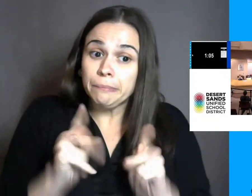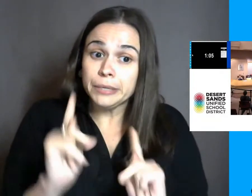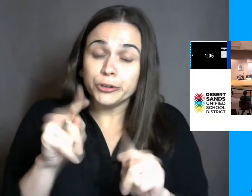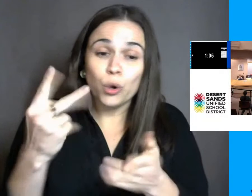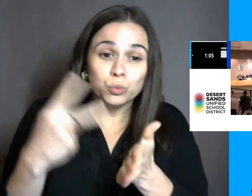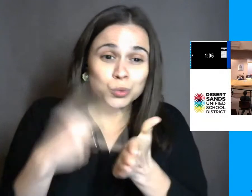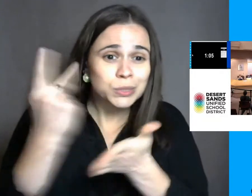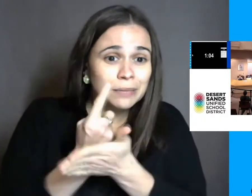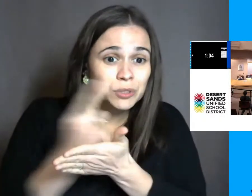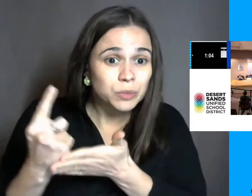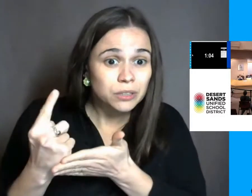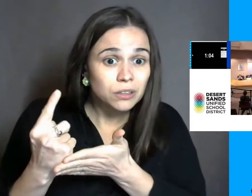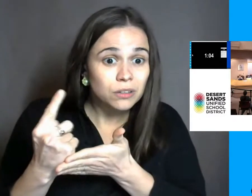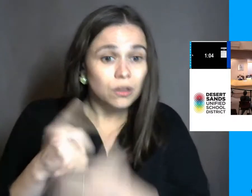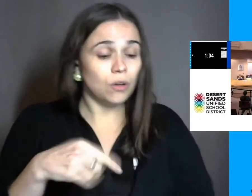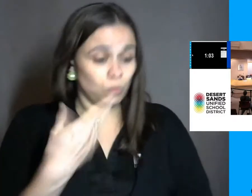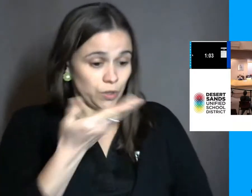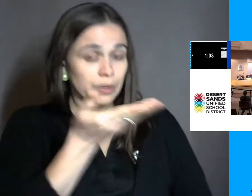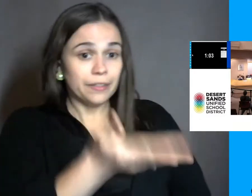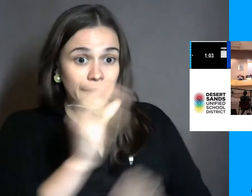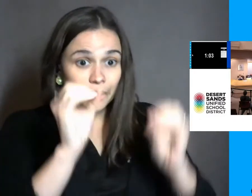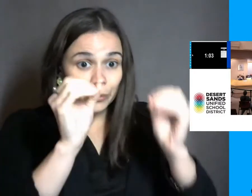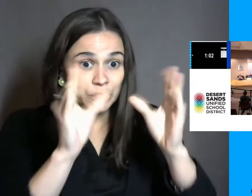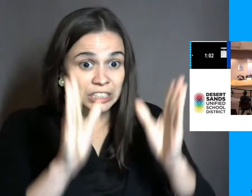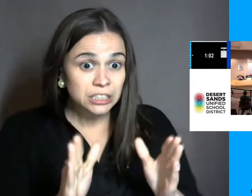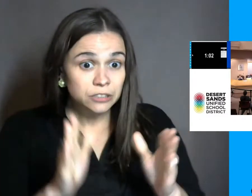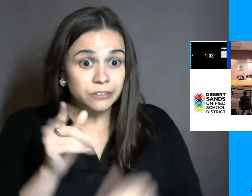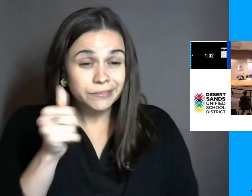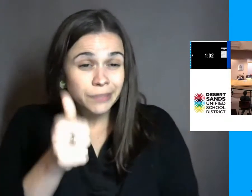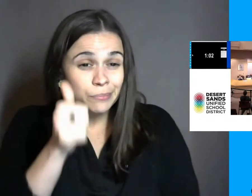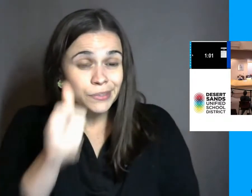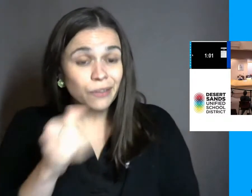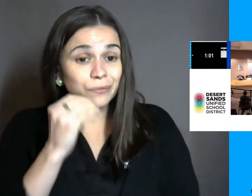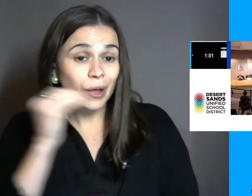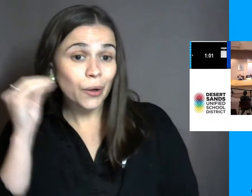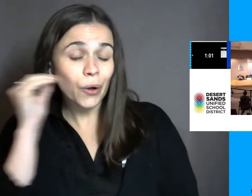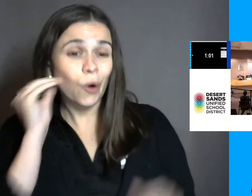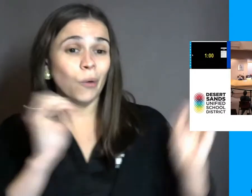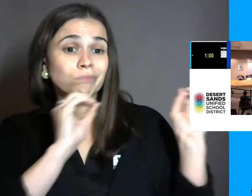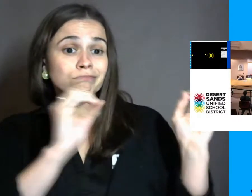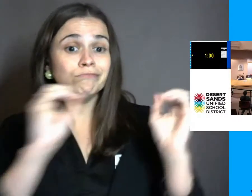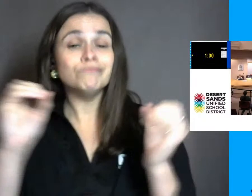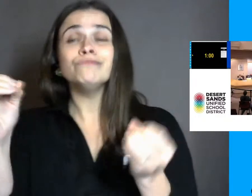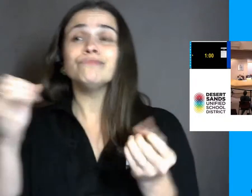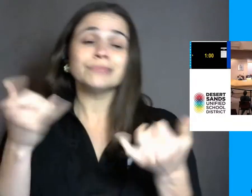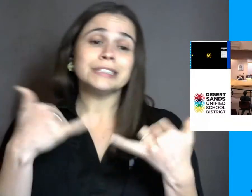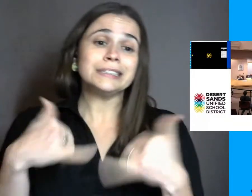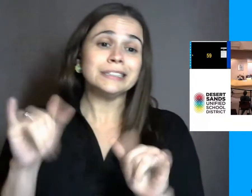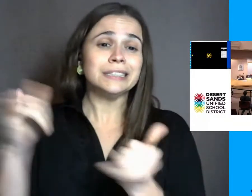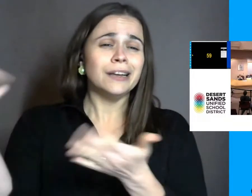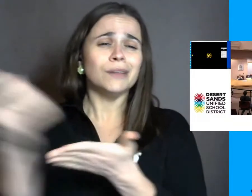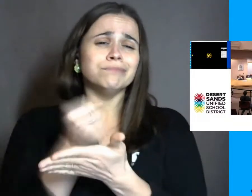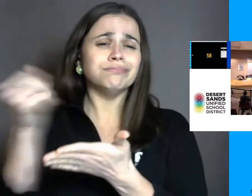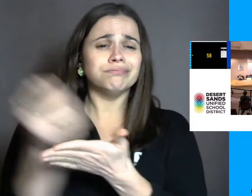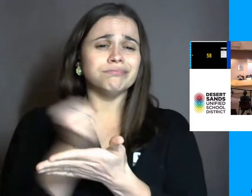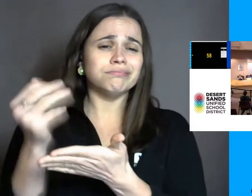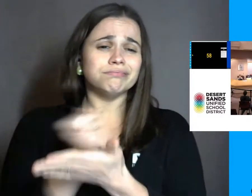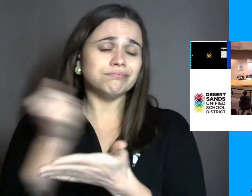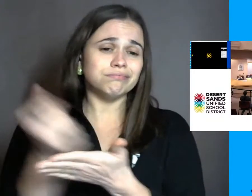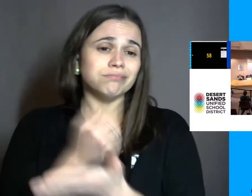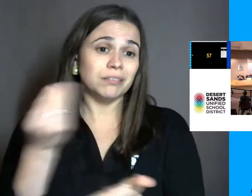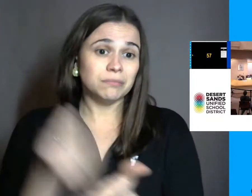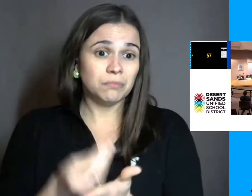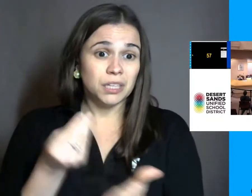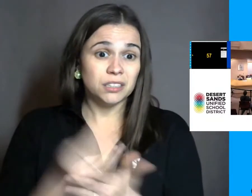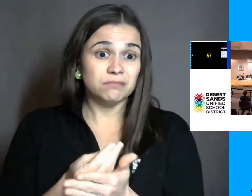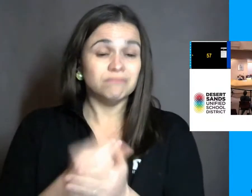when teachers were teaching at home and they were still collecting a paycheck. Yeah. And they had the comforts